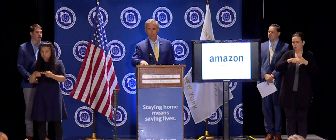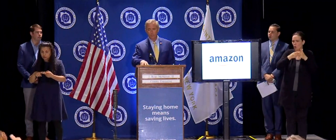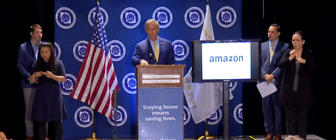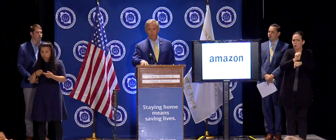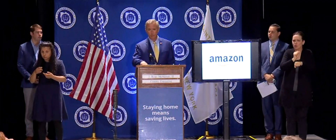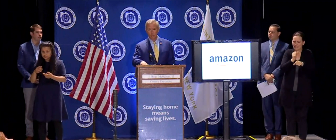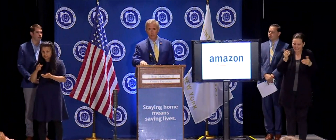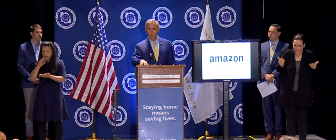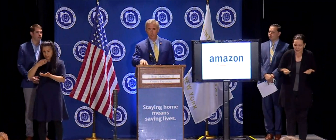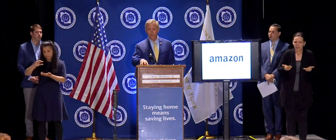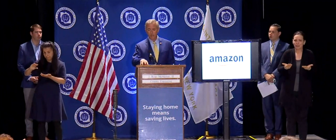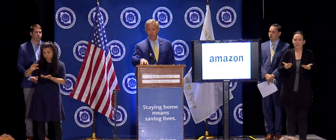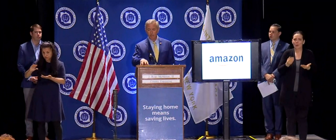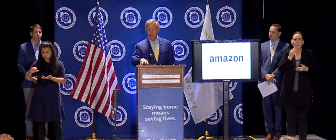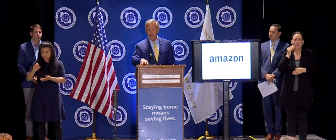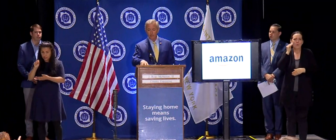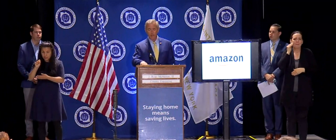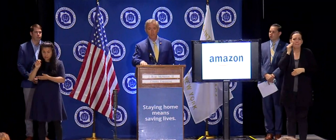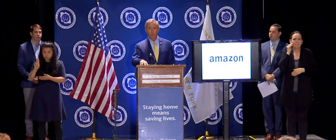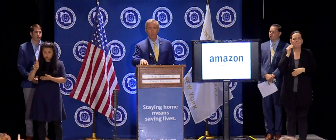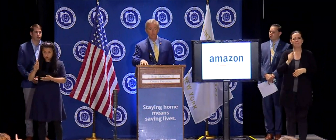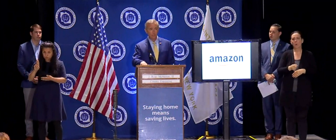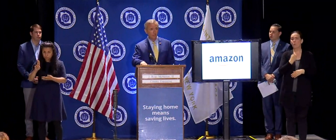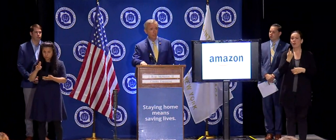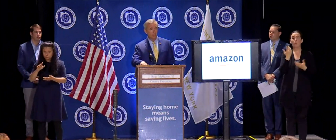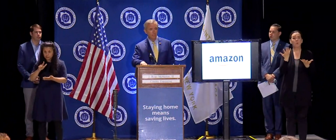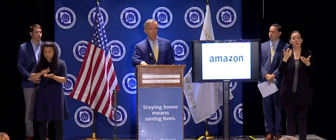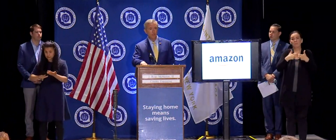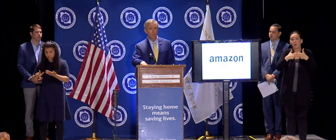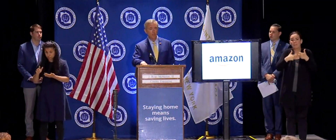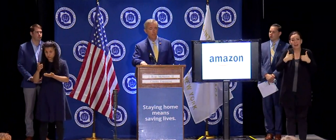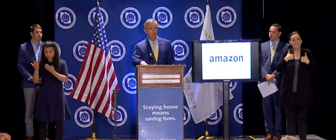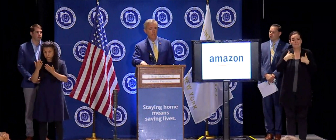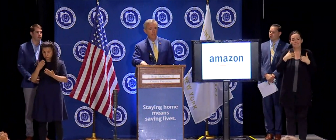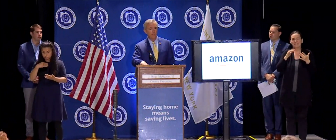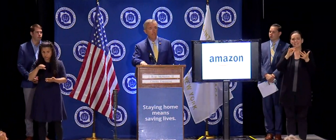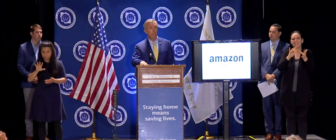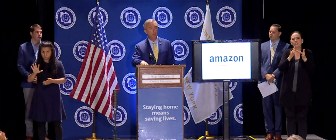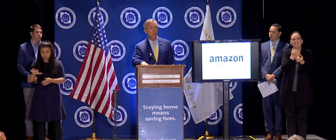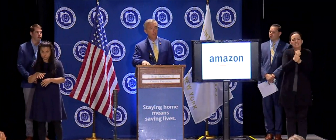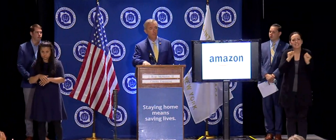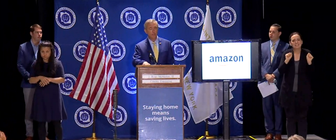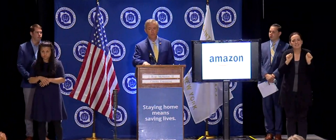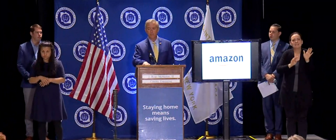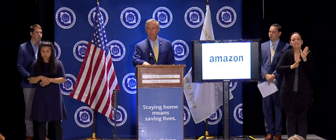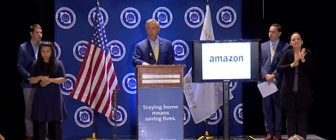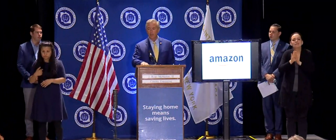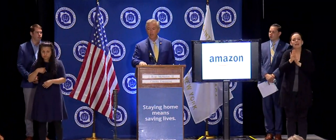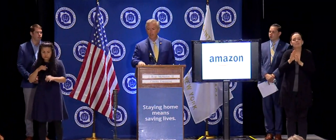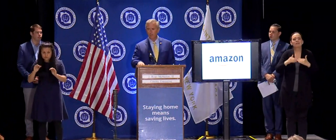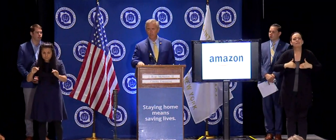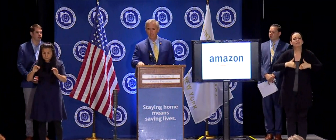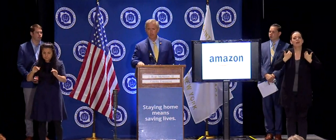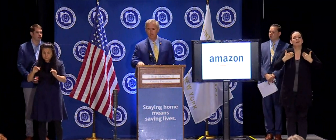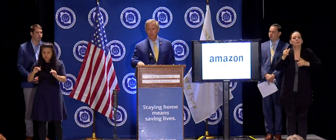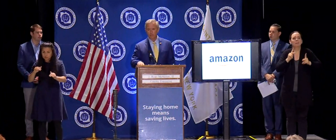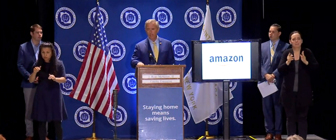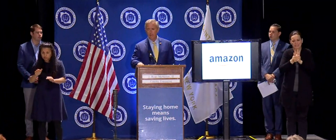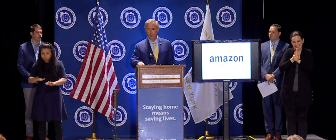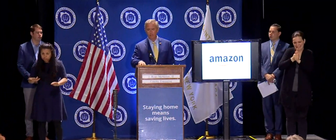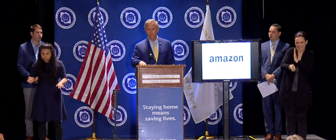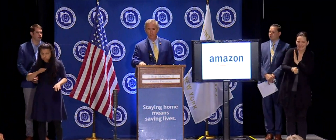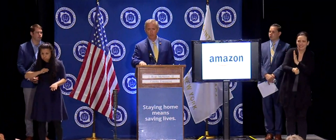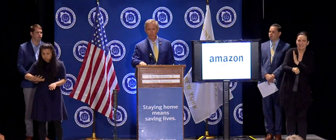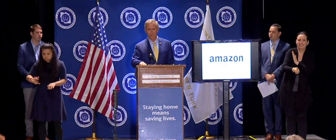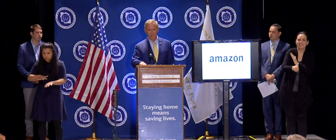you have with cybersecurity and cyber development web services is developing the talent and getting them into the field. They project, right